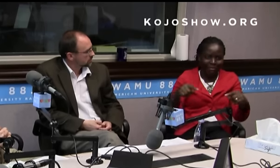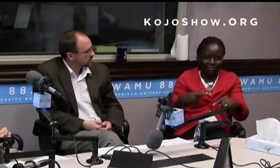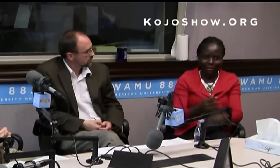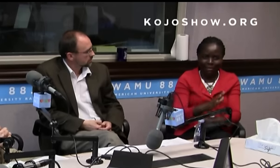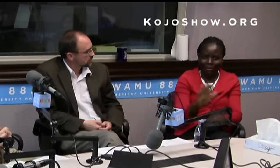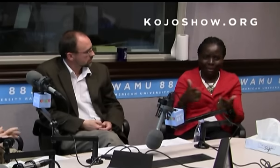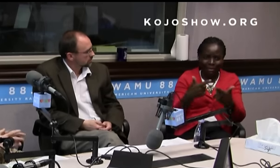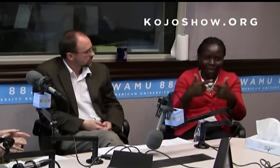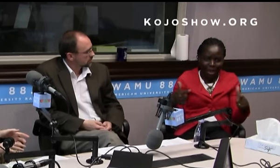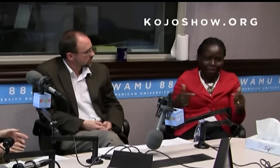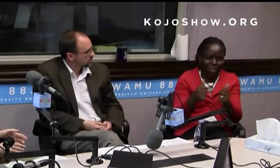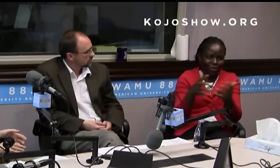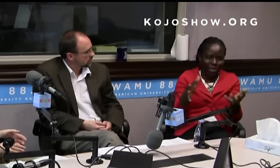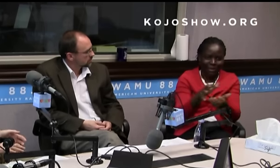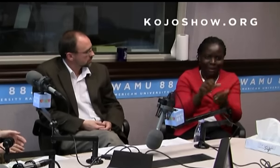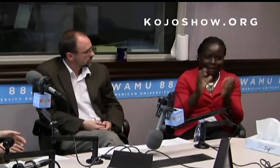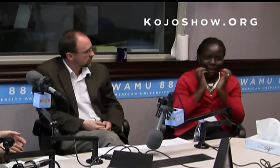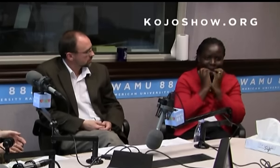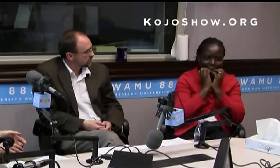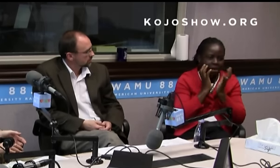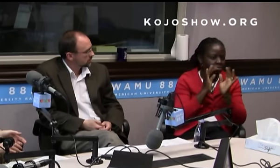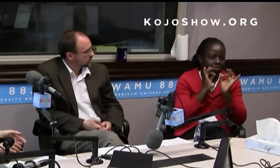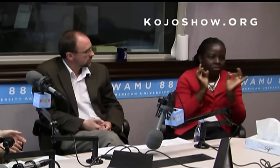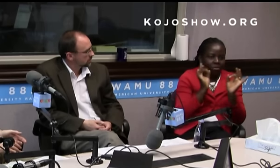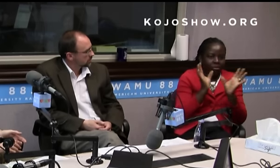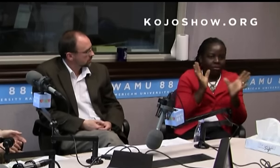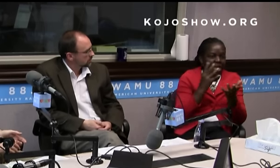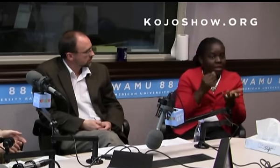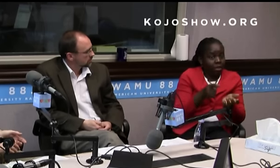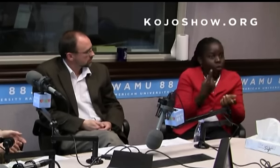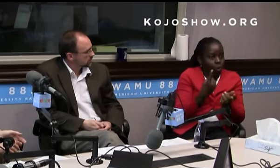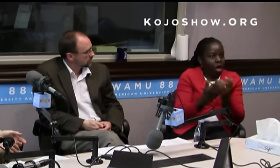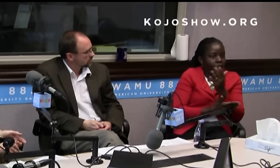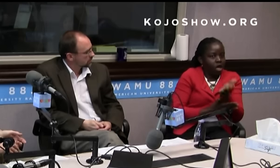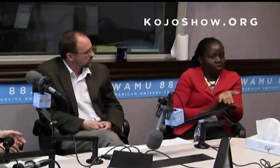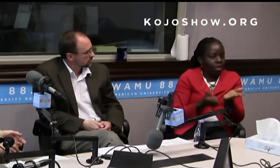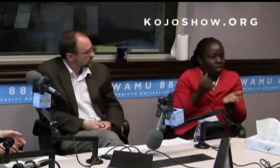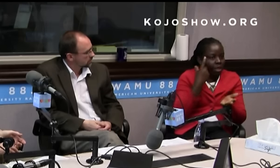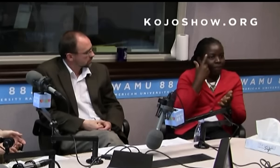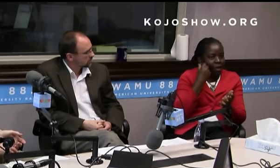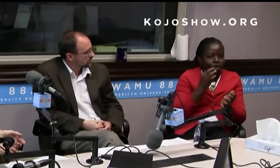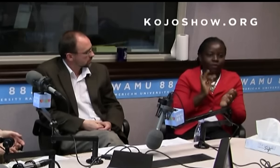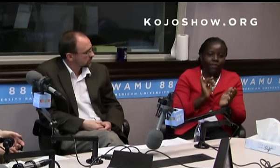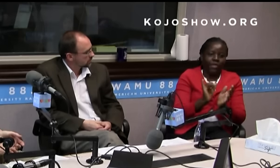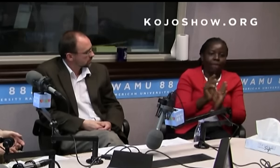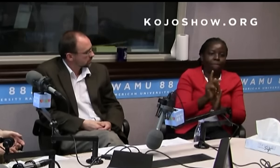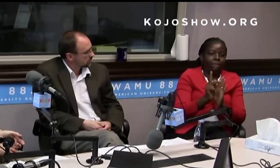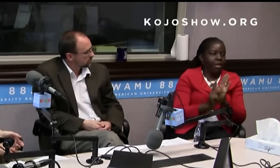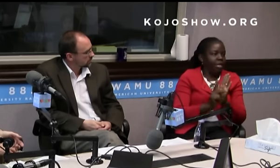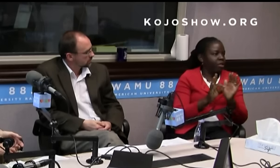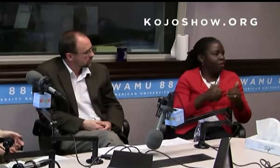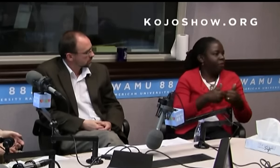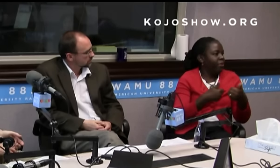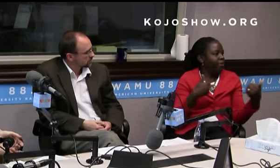ethnic groups. And so we were trying to talk about how to move forward with deaf organizations without